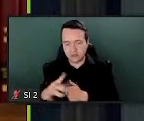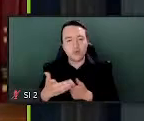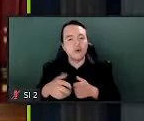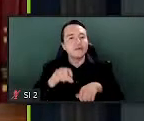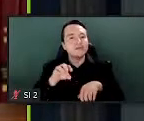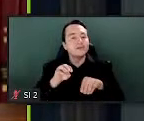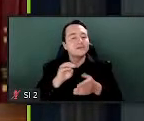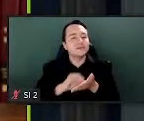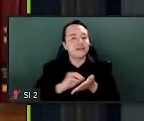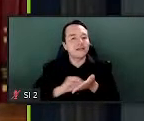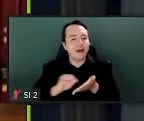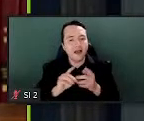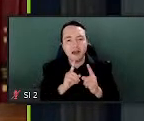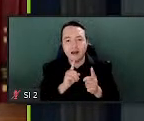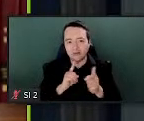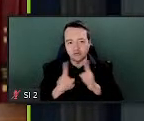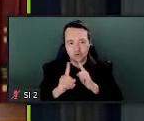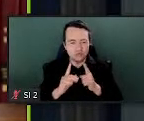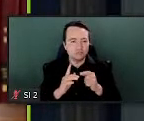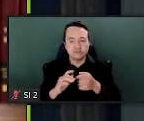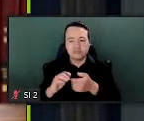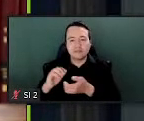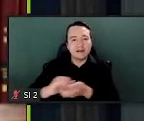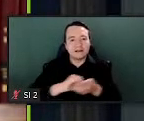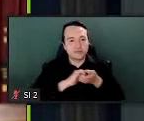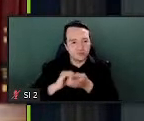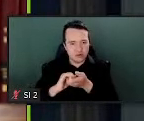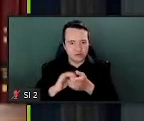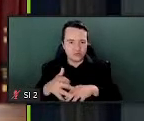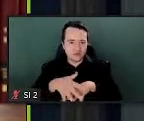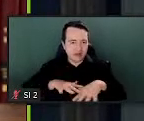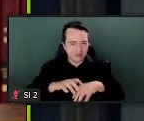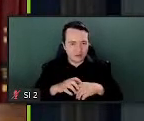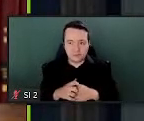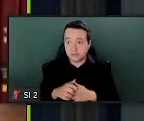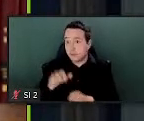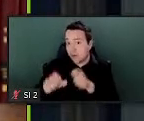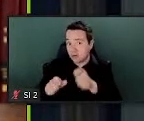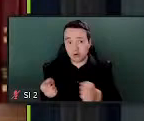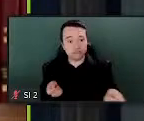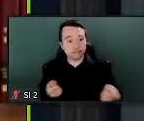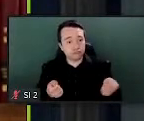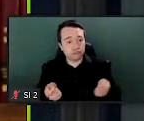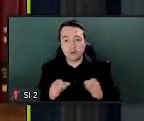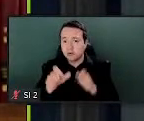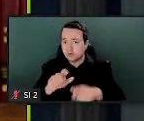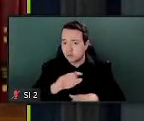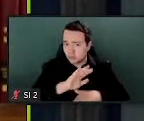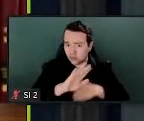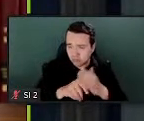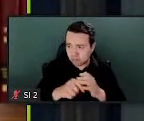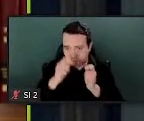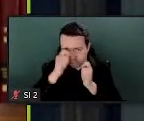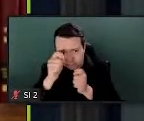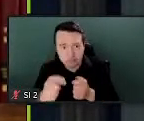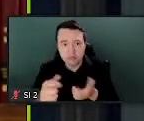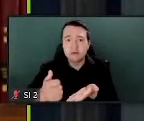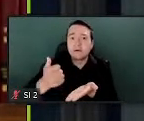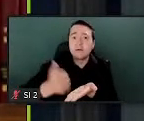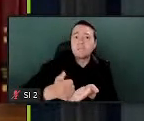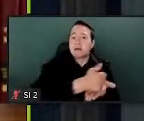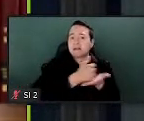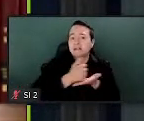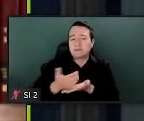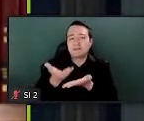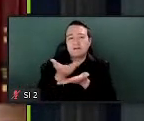secretary of institutional relations of realities respected facilitators distinguished participants of this satellite